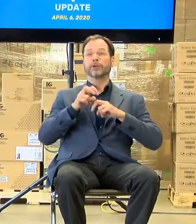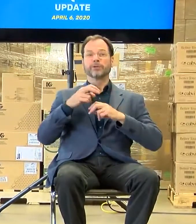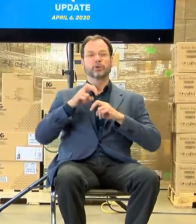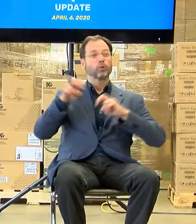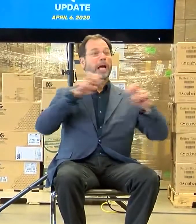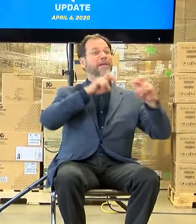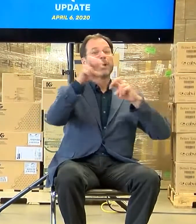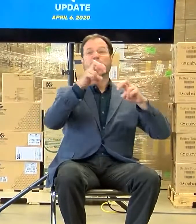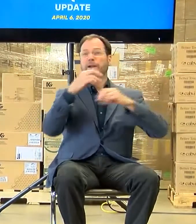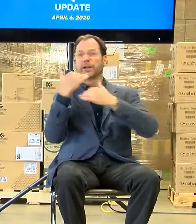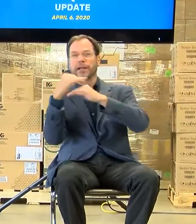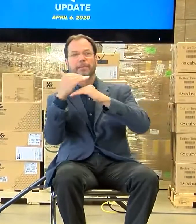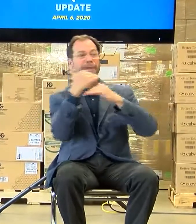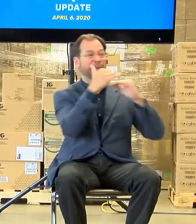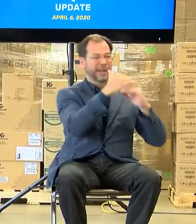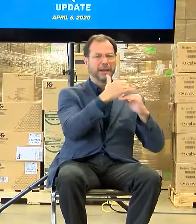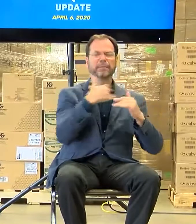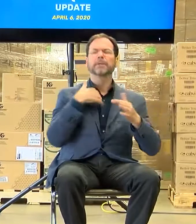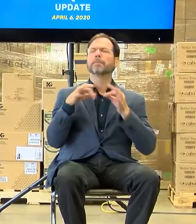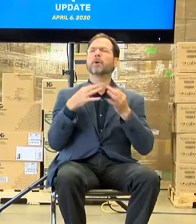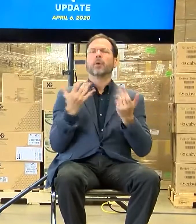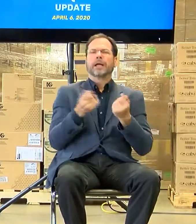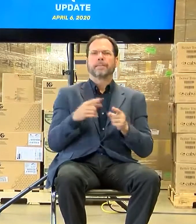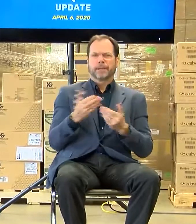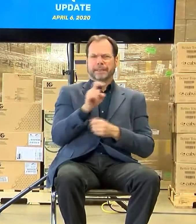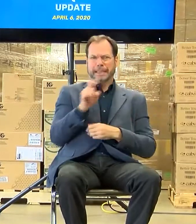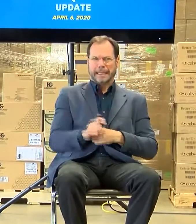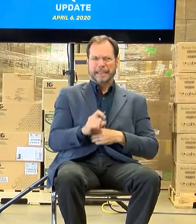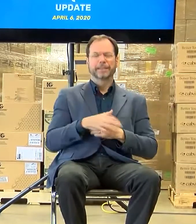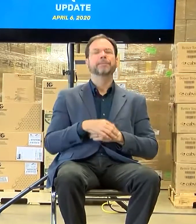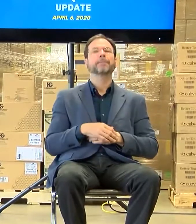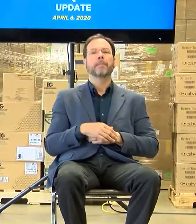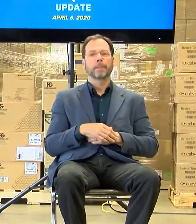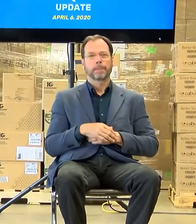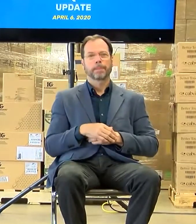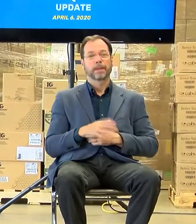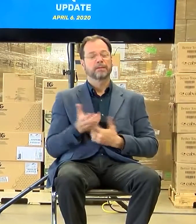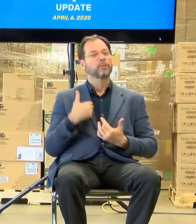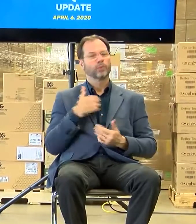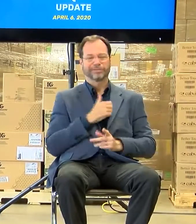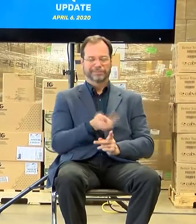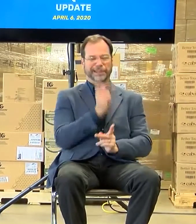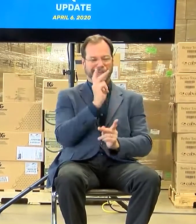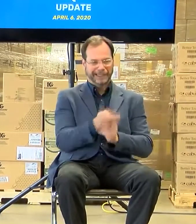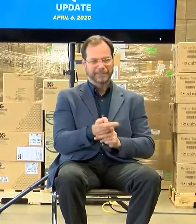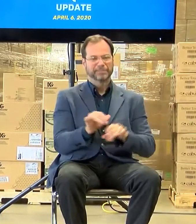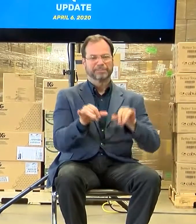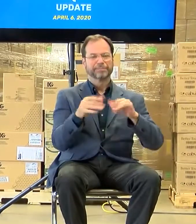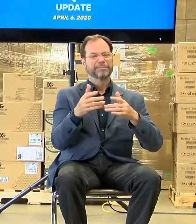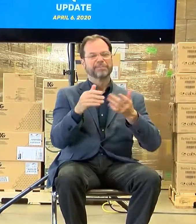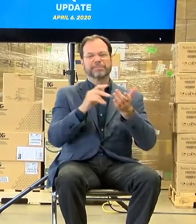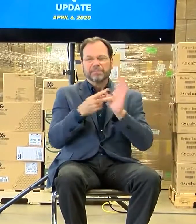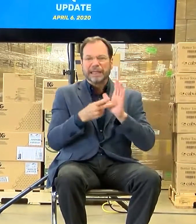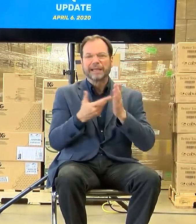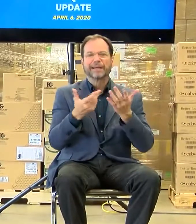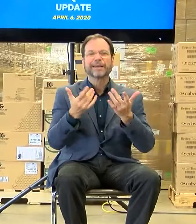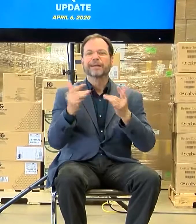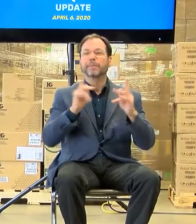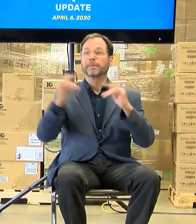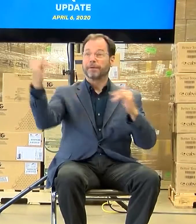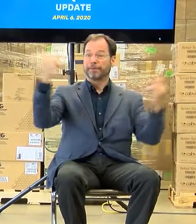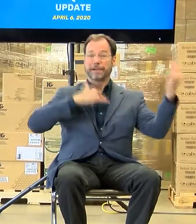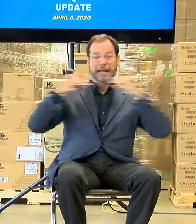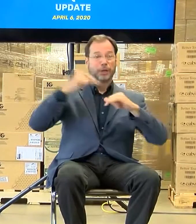on travel restrictions here in Texas. We maintain the travel restrictions about people being able to fly